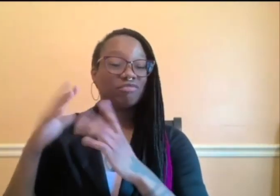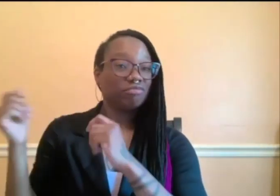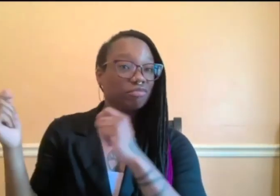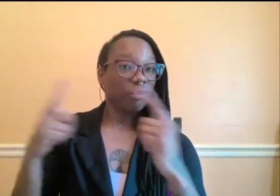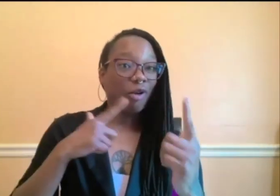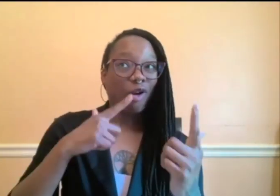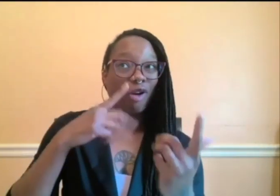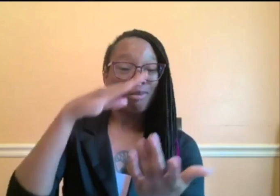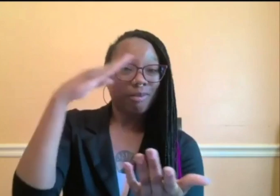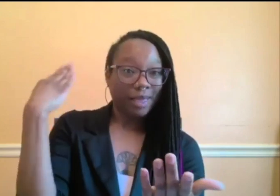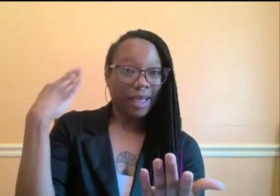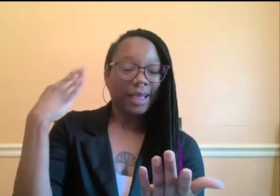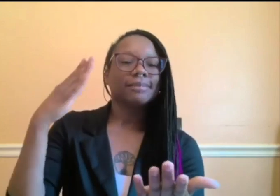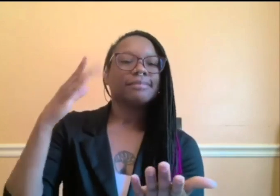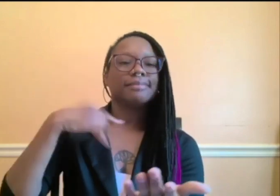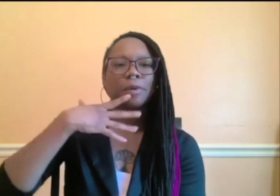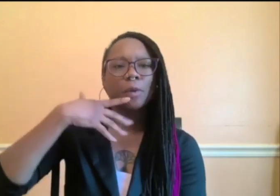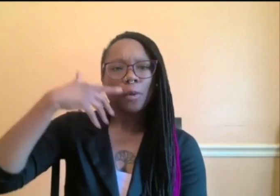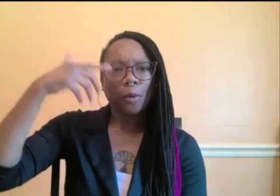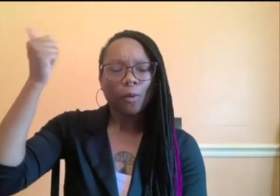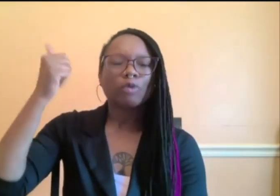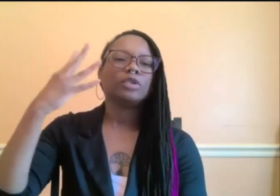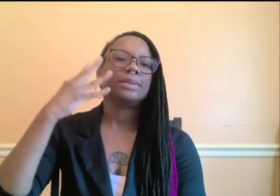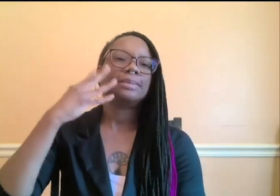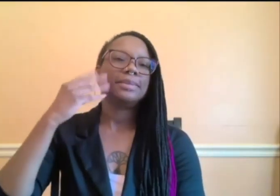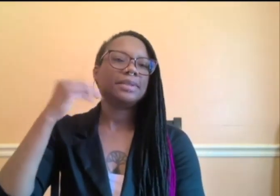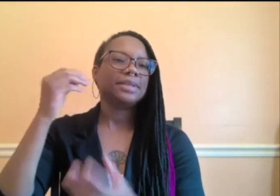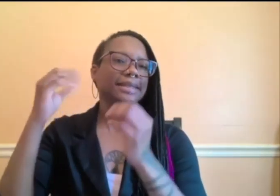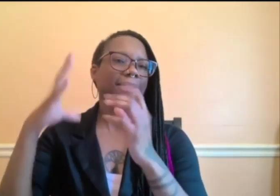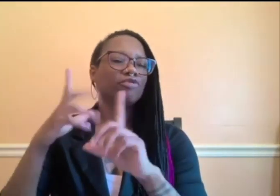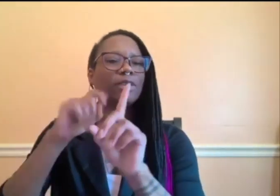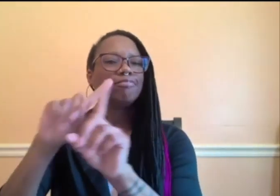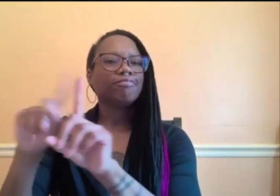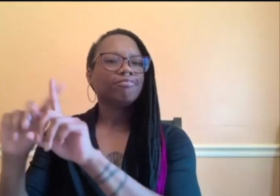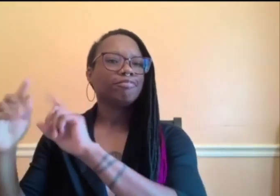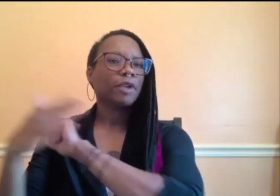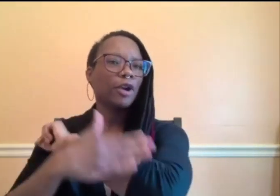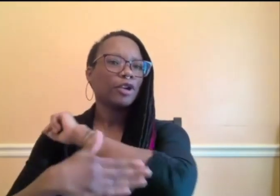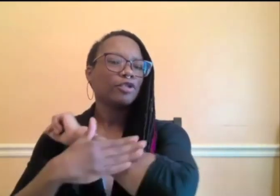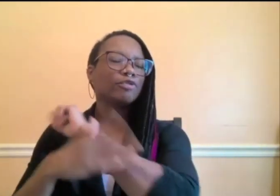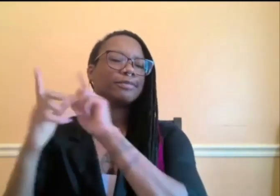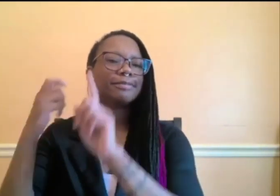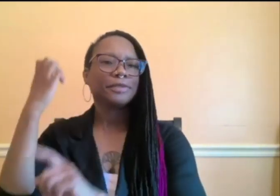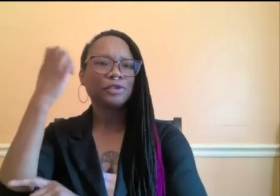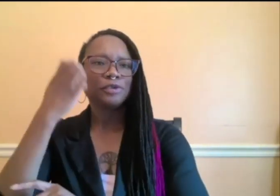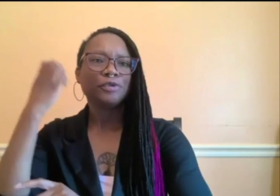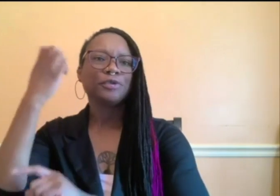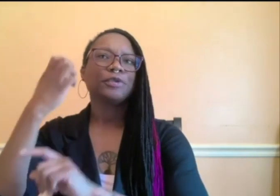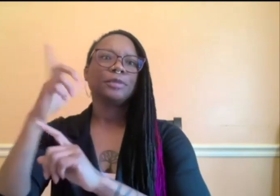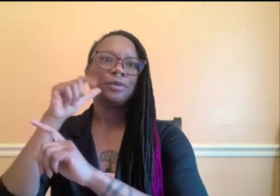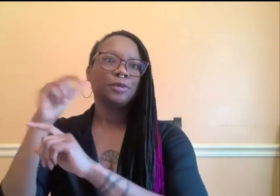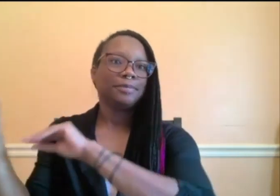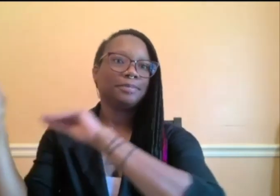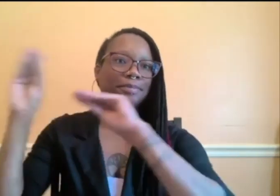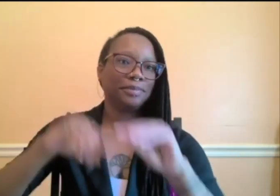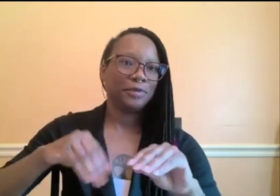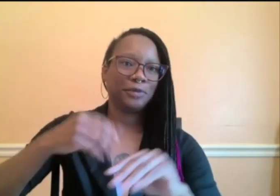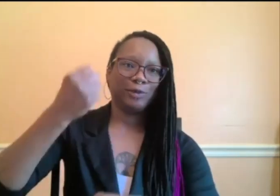that hearing environment, a number of the instructors were Black. They were older, experienced teachers from a number of countries. They either were